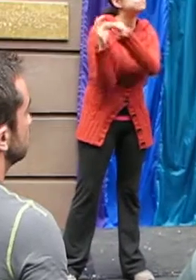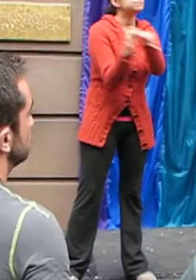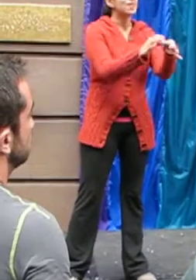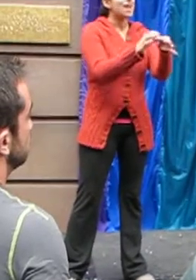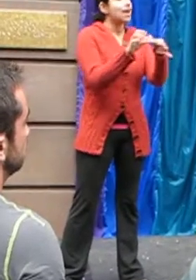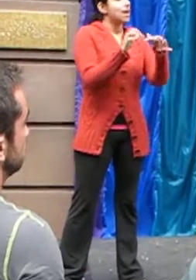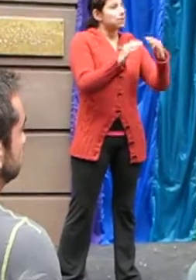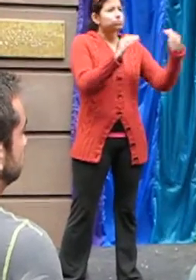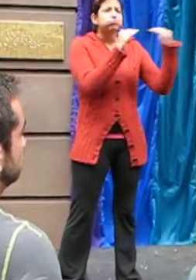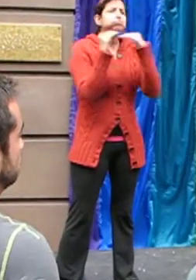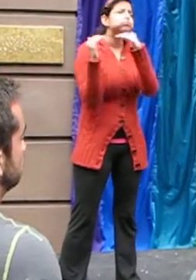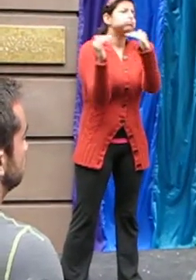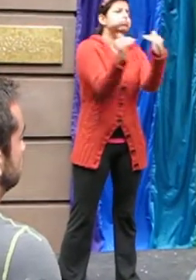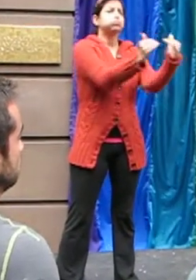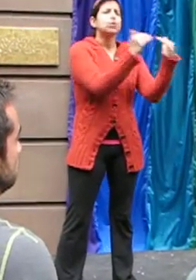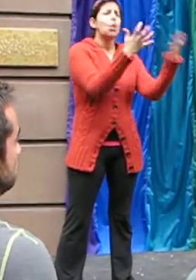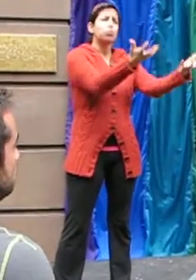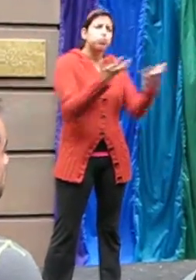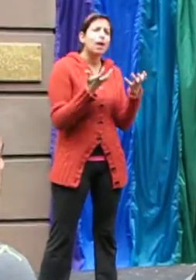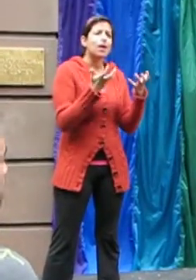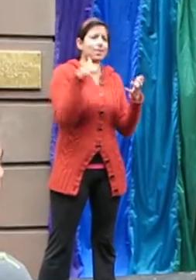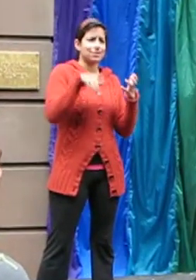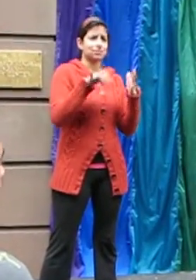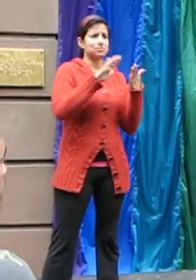than equal in this country.